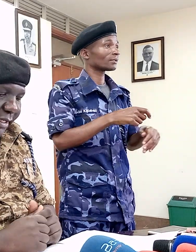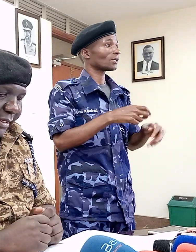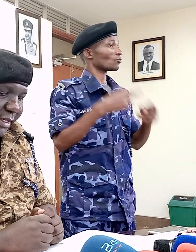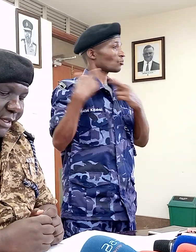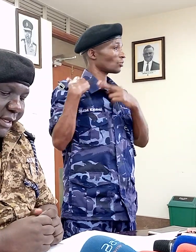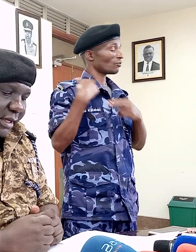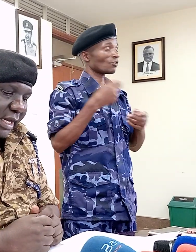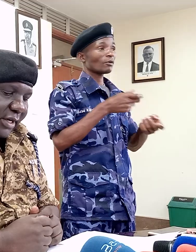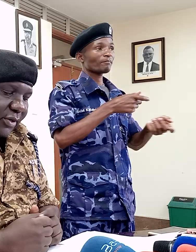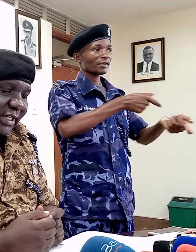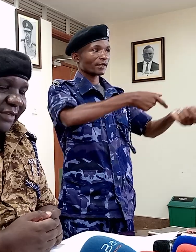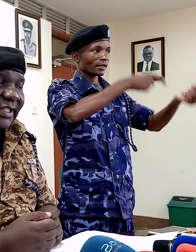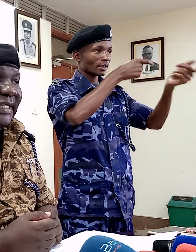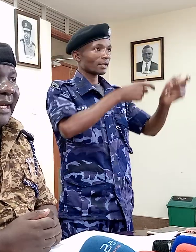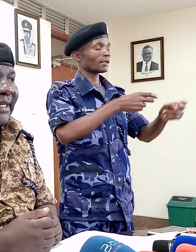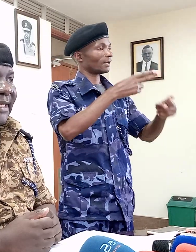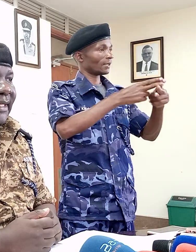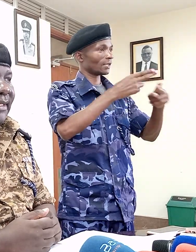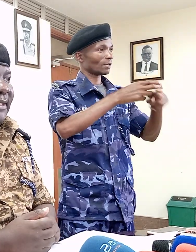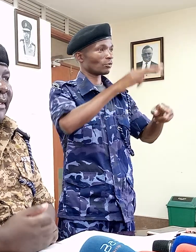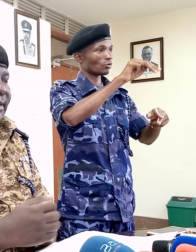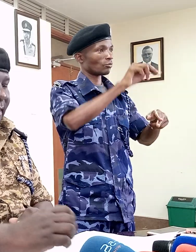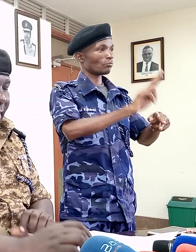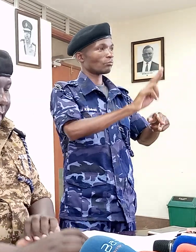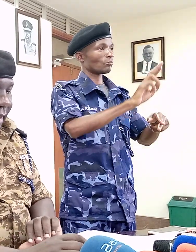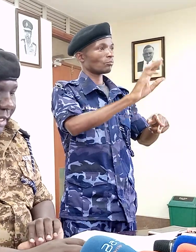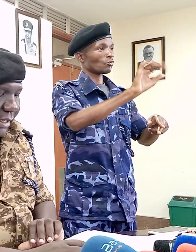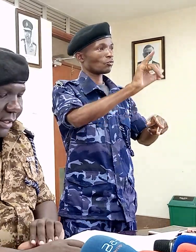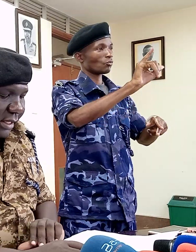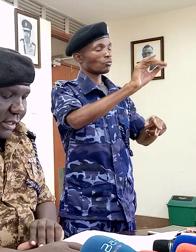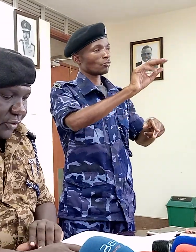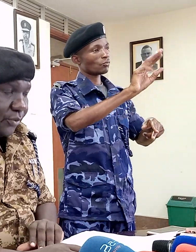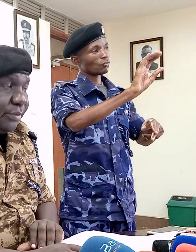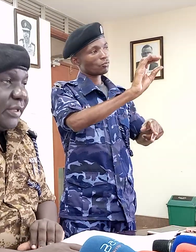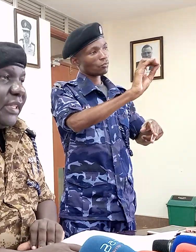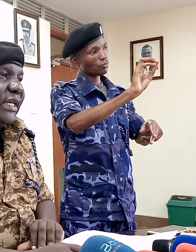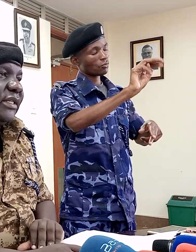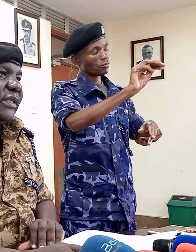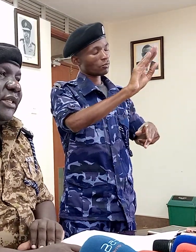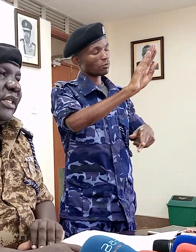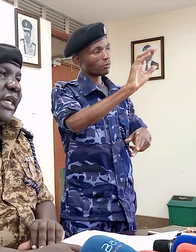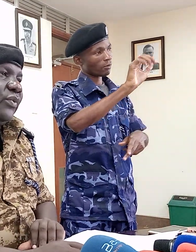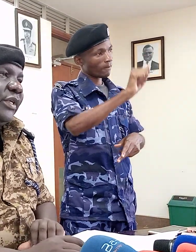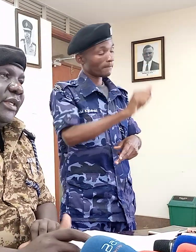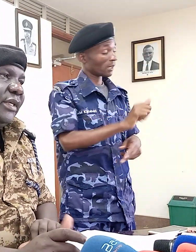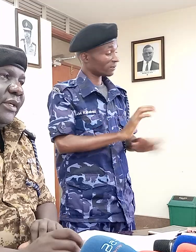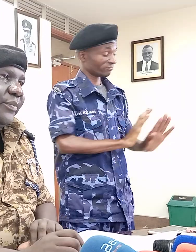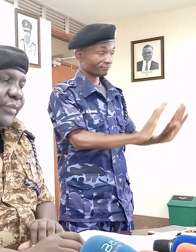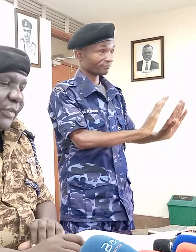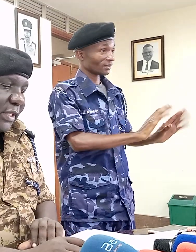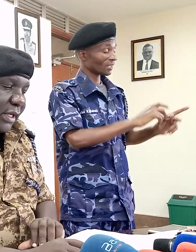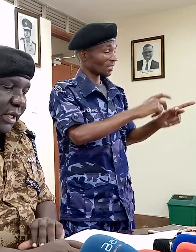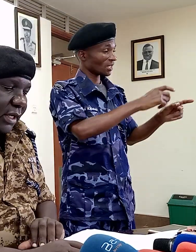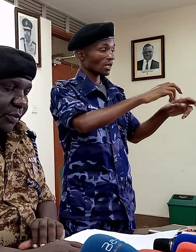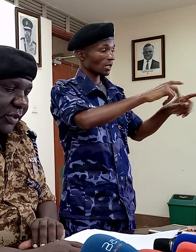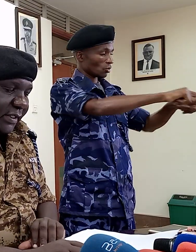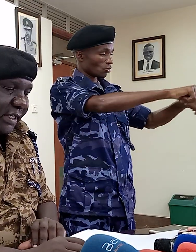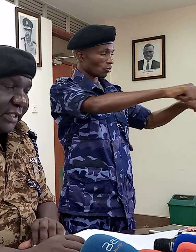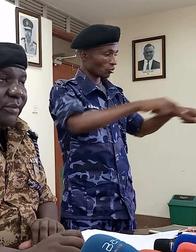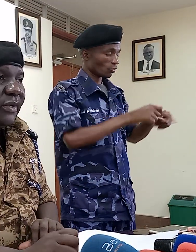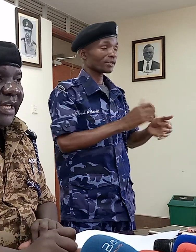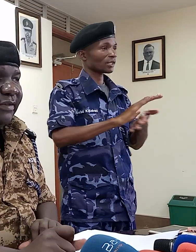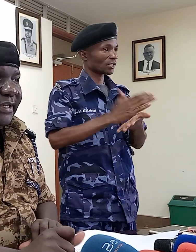Muromba, had not left it unattended in the room that he shared with the